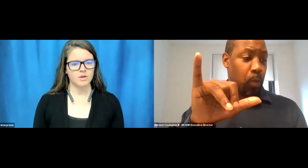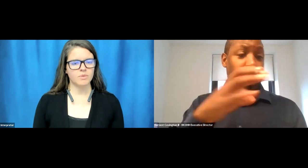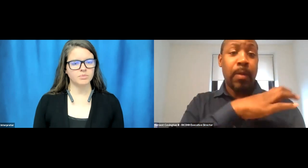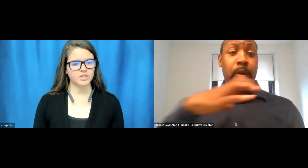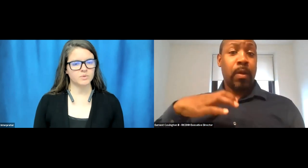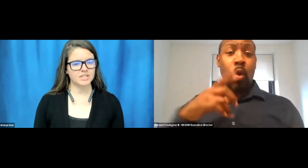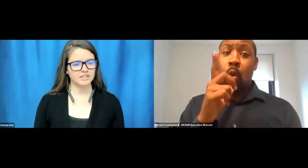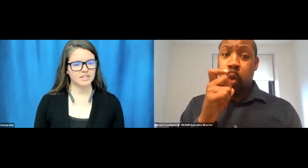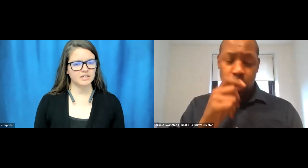Public Utility